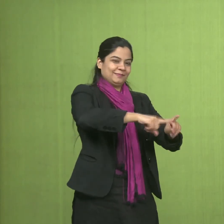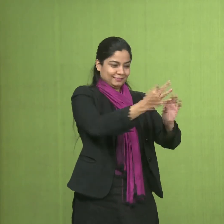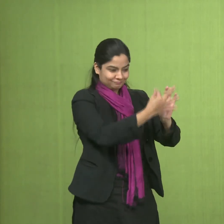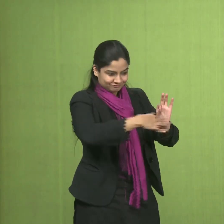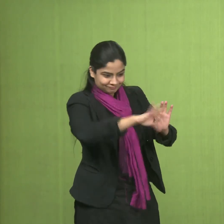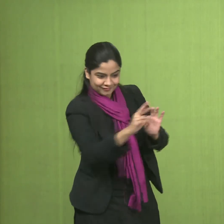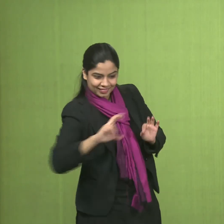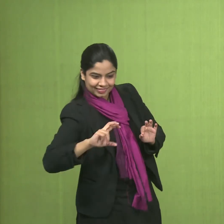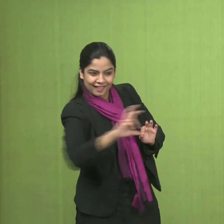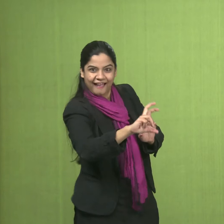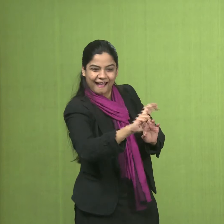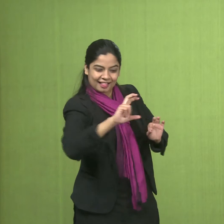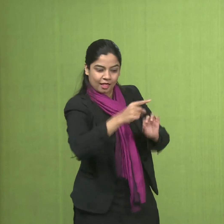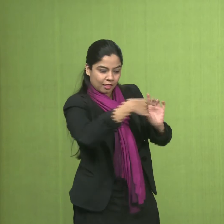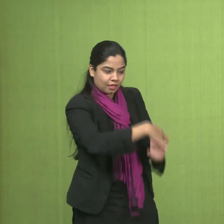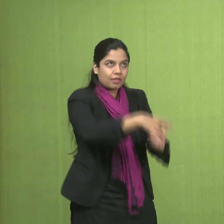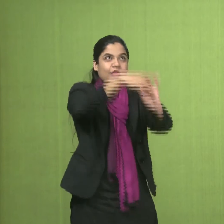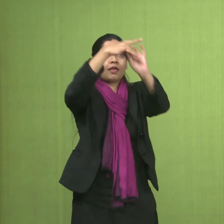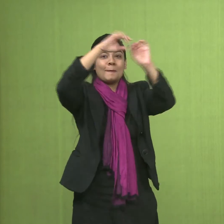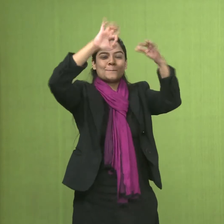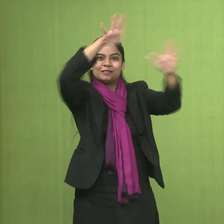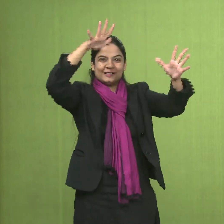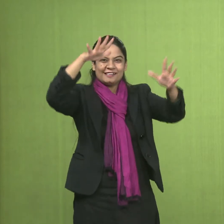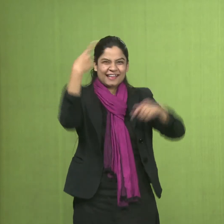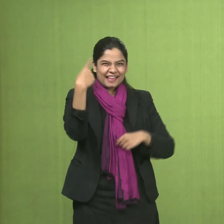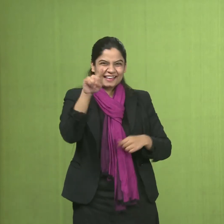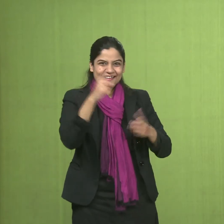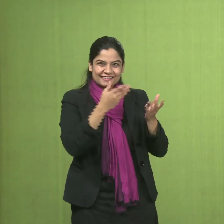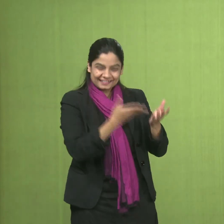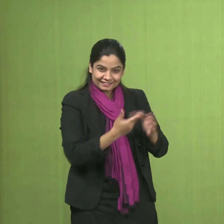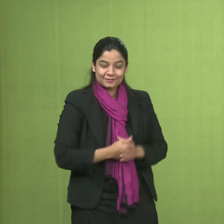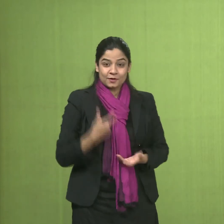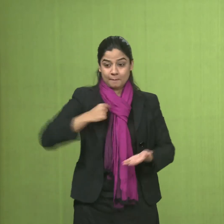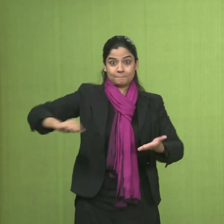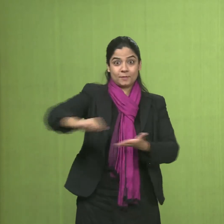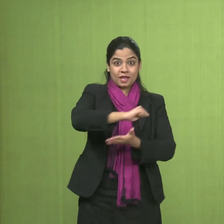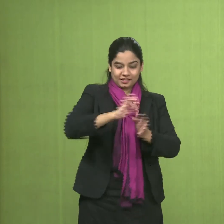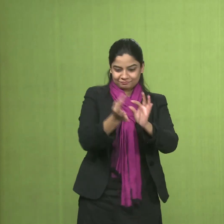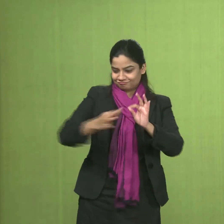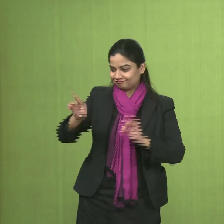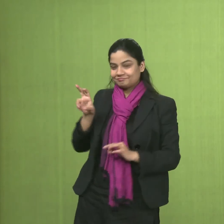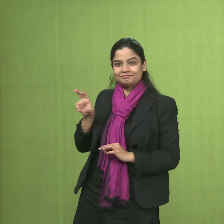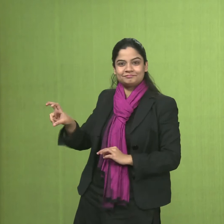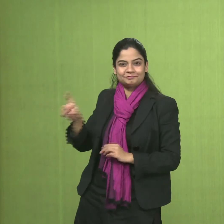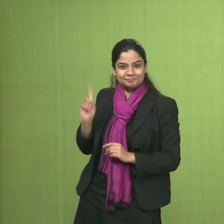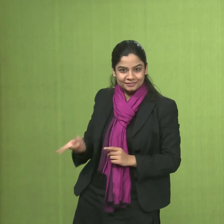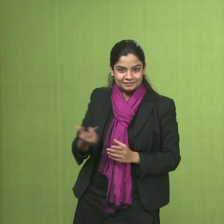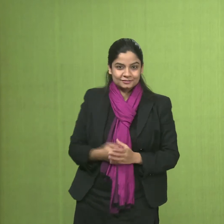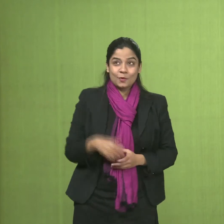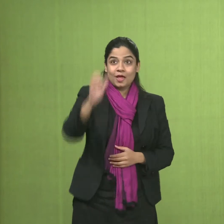cannot run without electricity. You have to have a plug which is connected to it and then the washing machine runs. Iron to